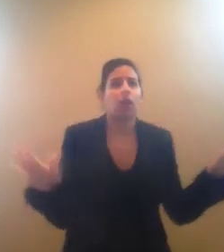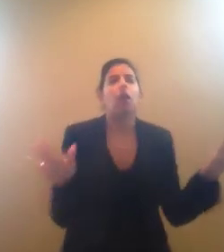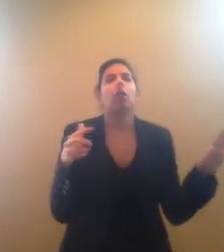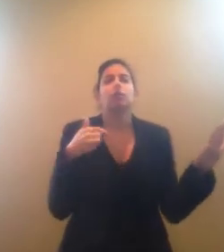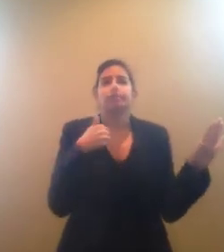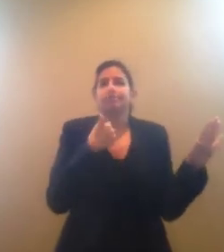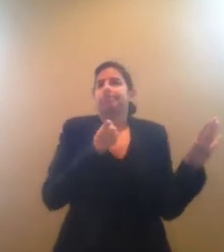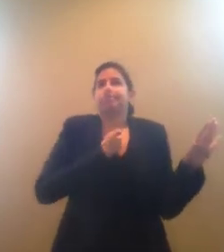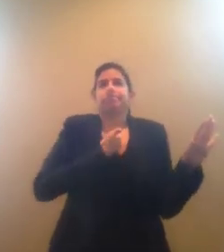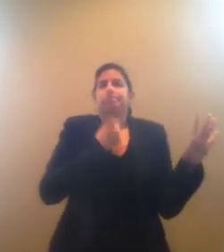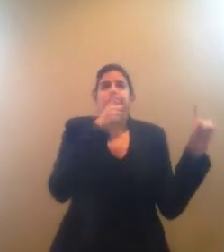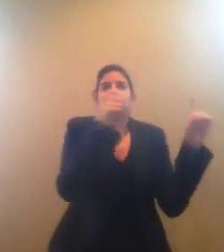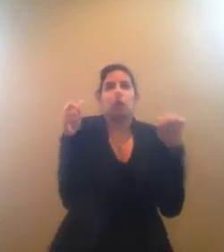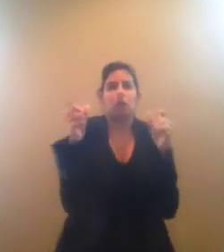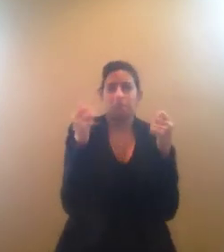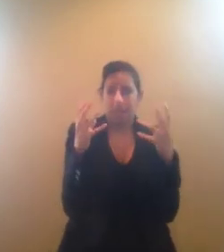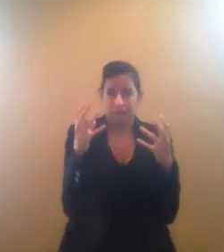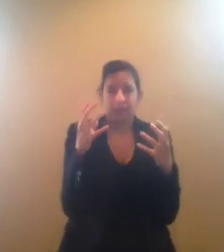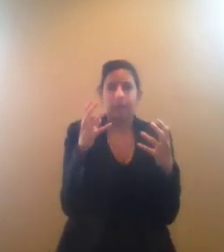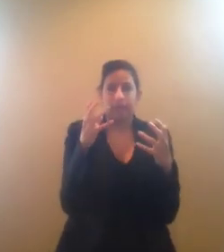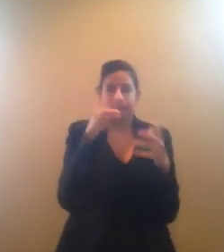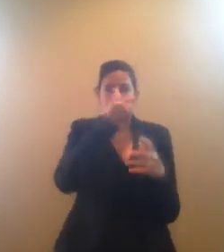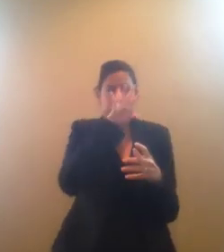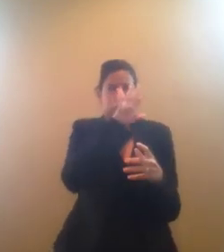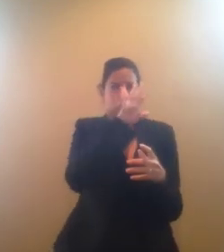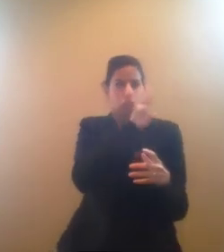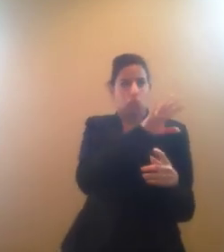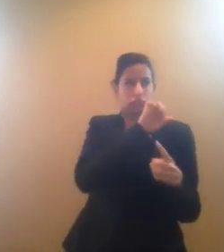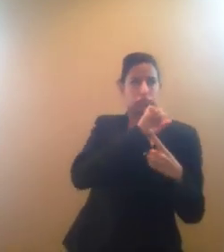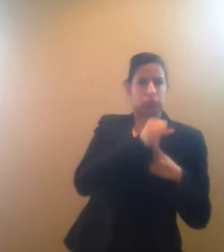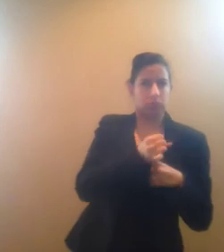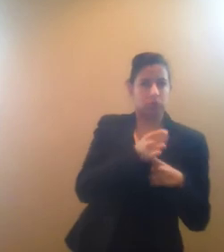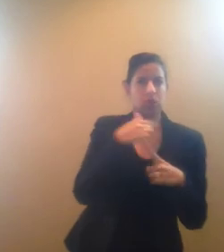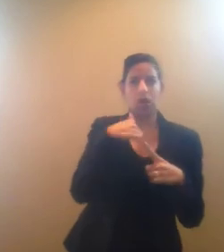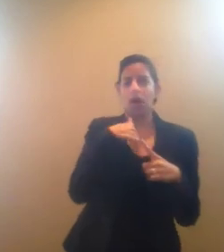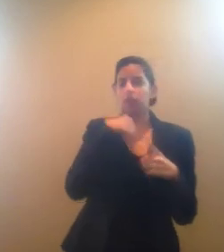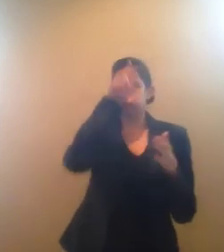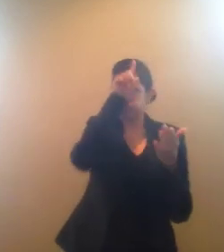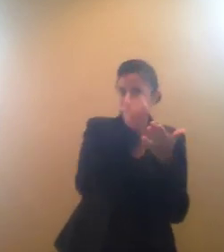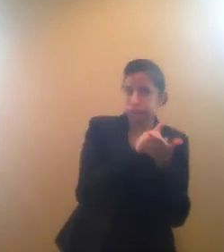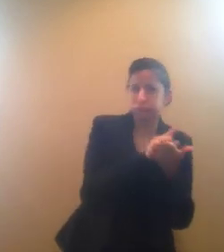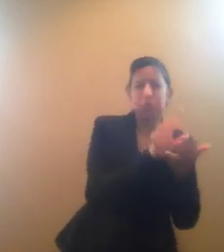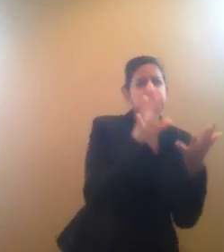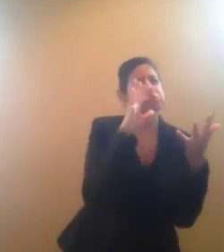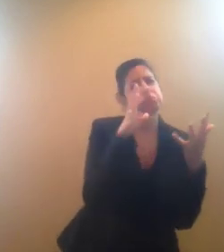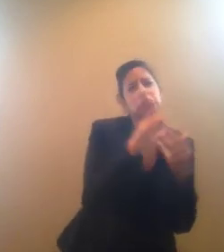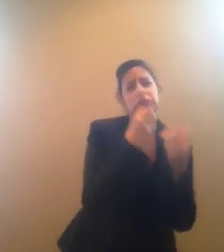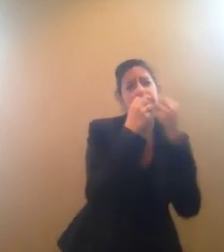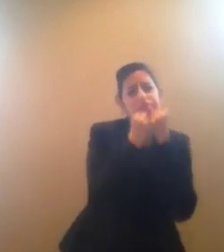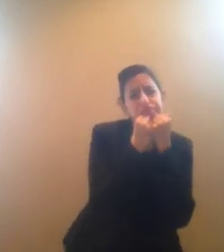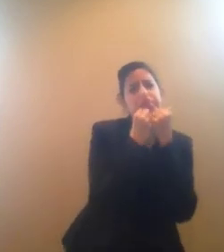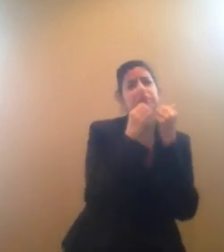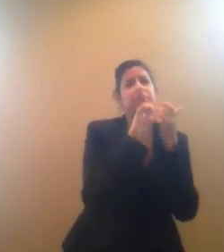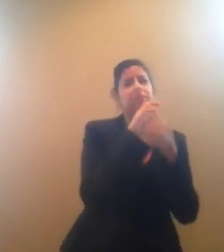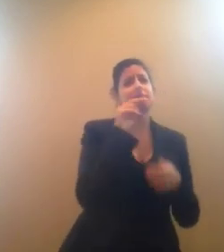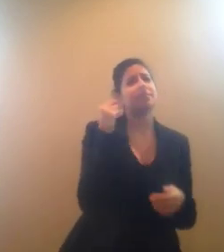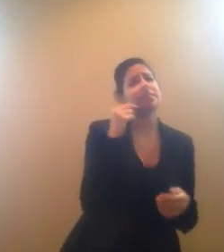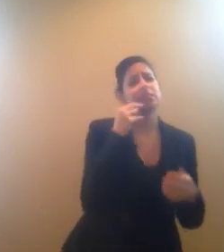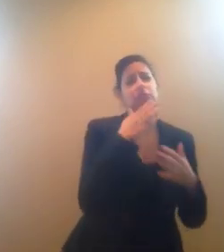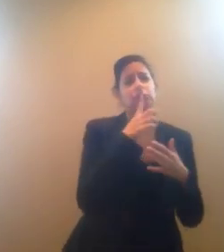I said, I am in love with your niece. I think she's an incredibly special child. And I said, look, I will fly my